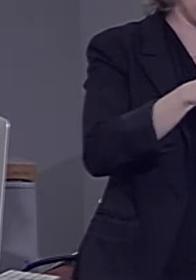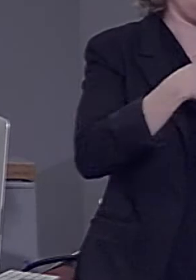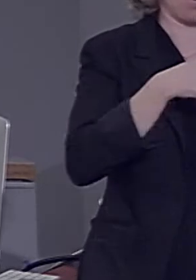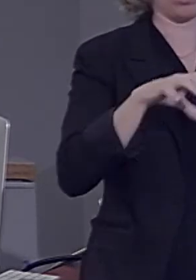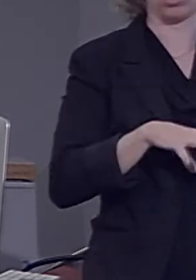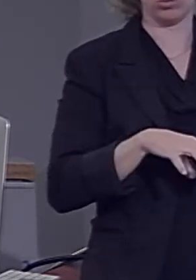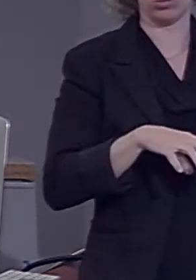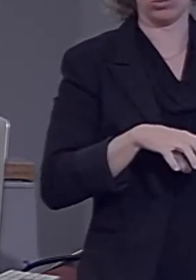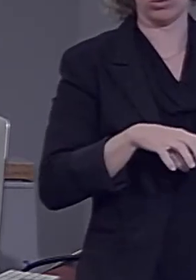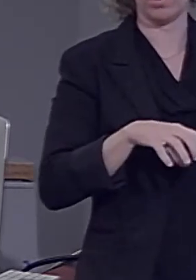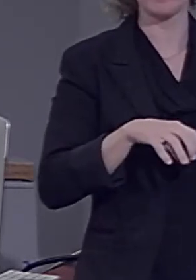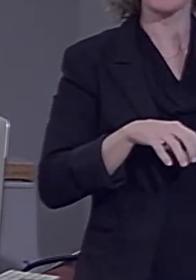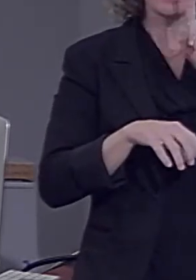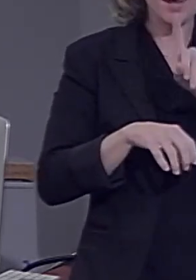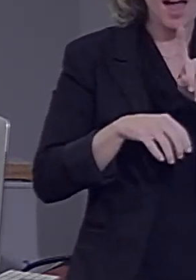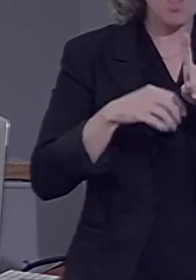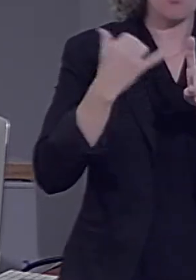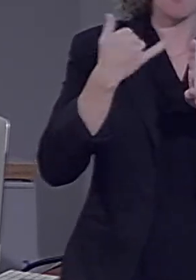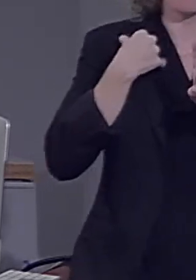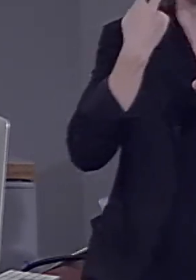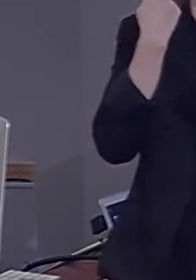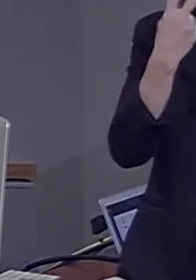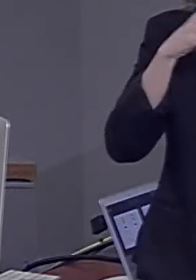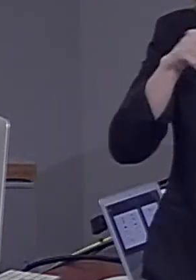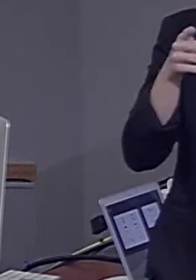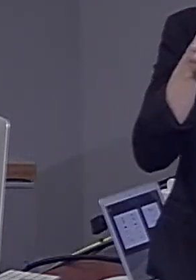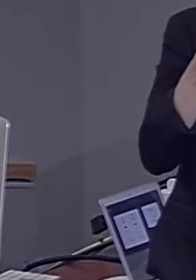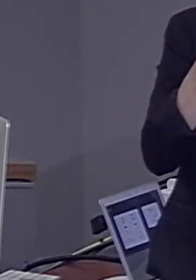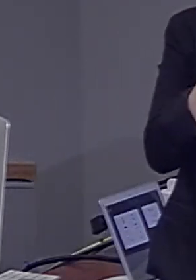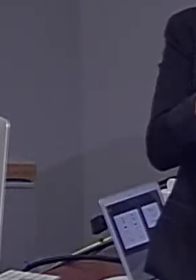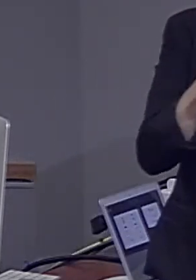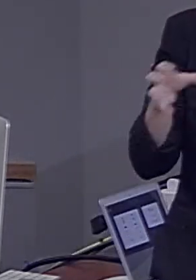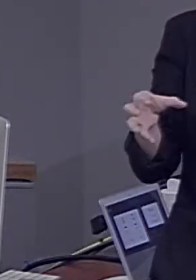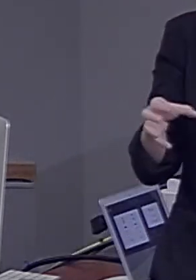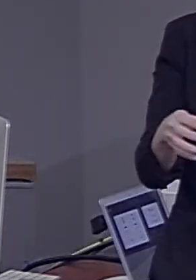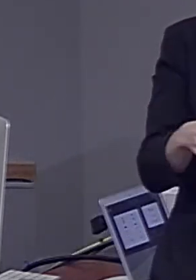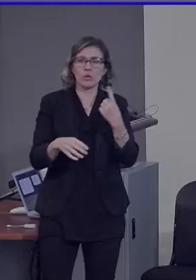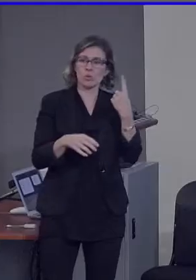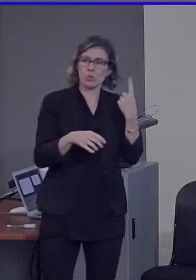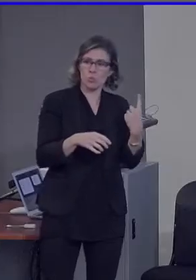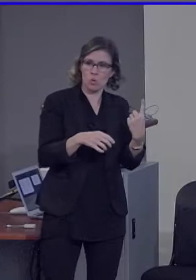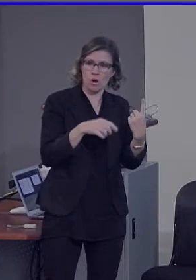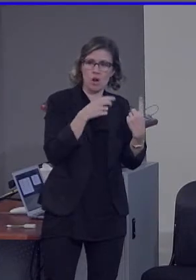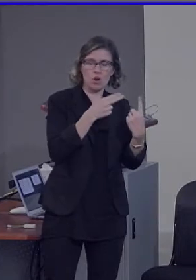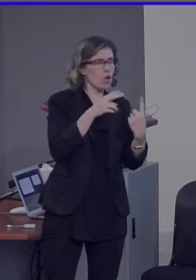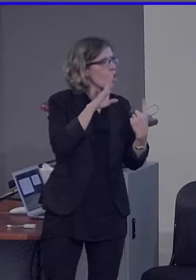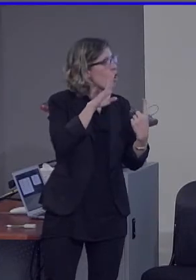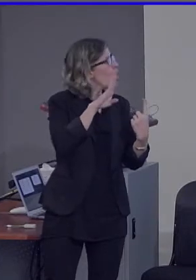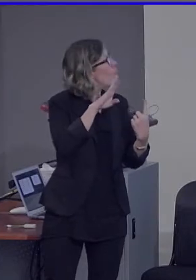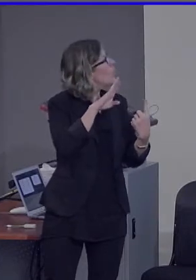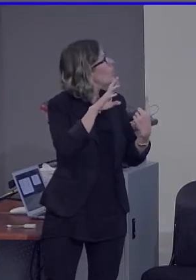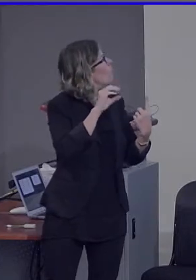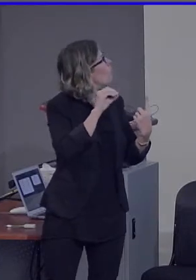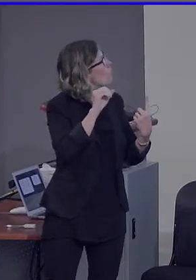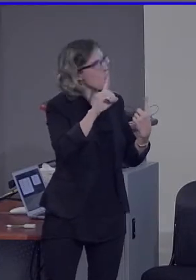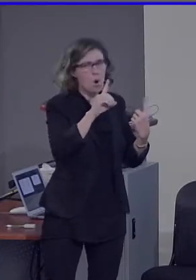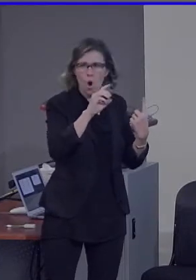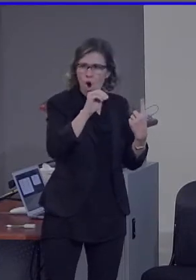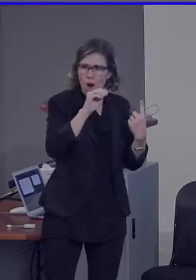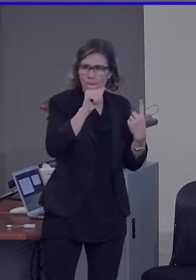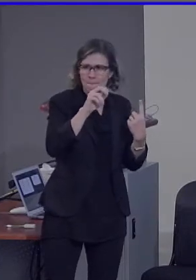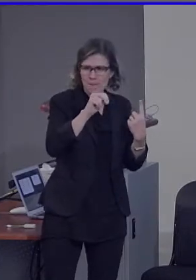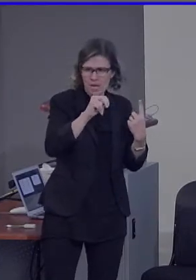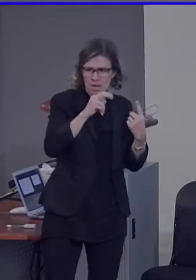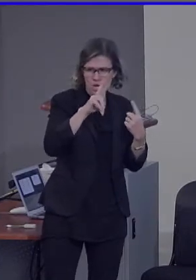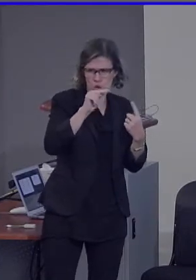Well, there are two categories of them. One, which we call it broadly tuned, which is much more common in